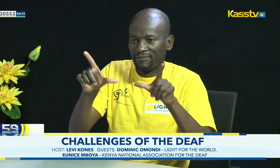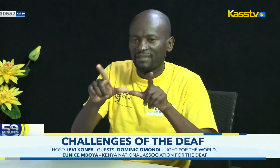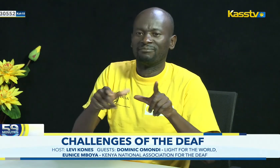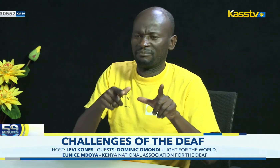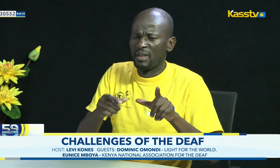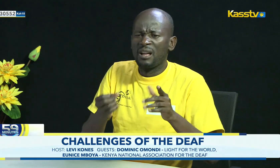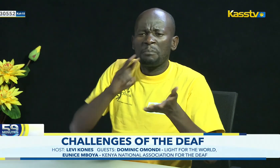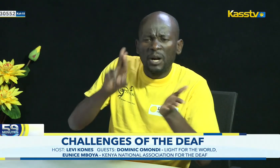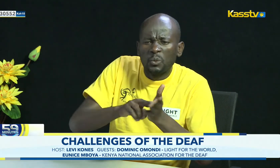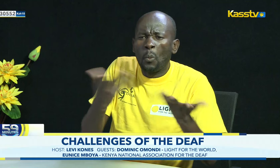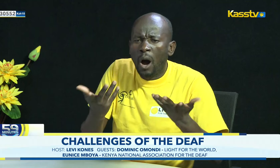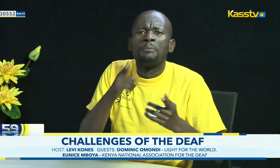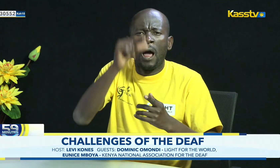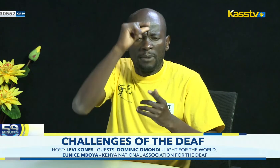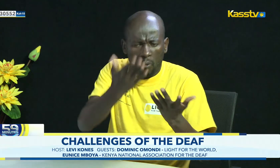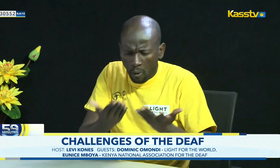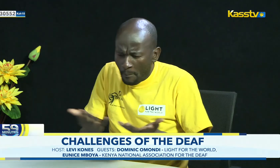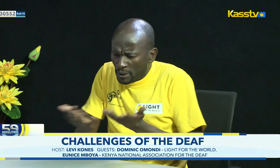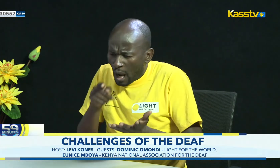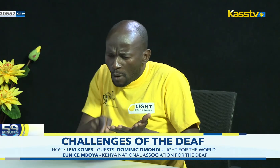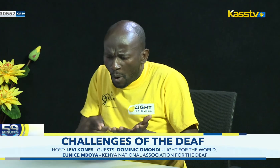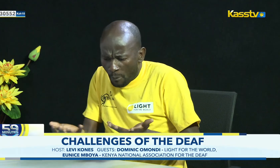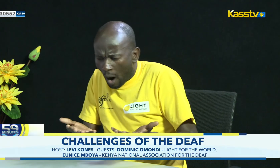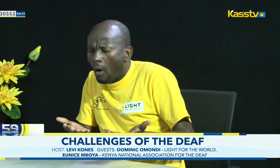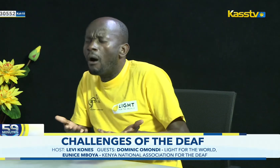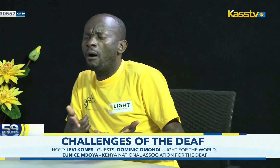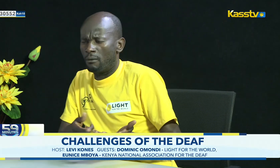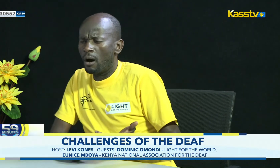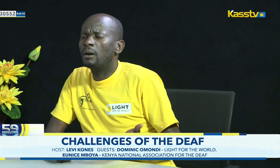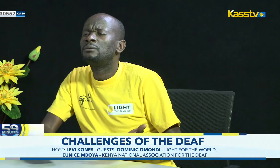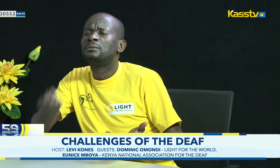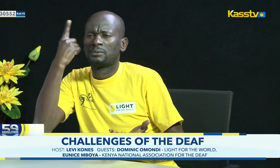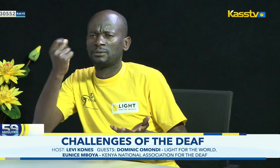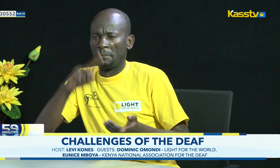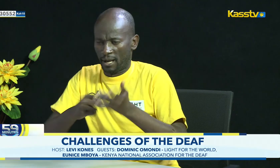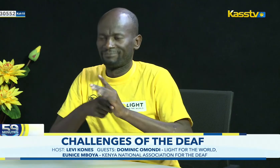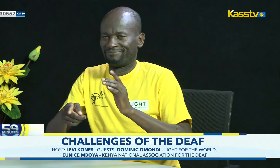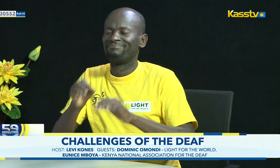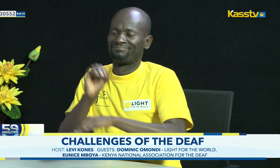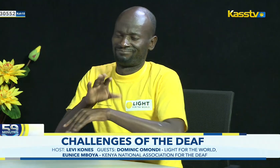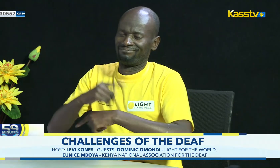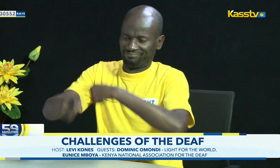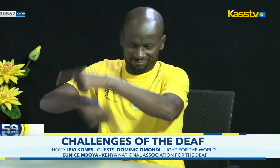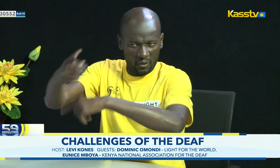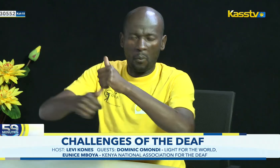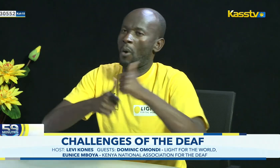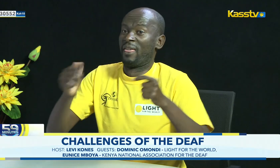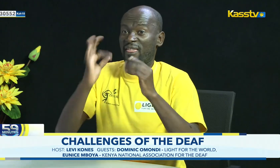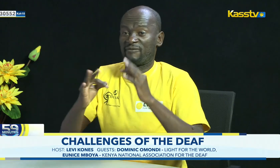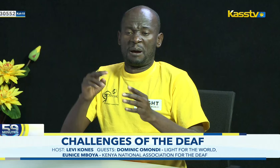for the World. They can guide you through the process of business registration. They can hold your hand through the process of running your